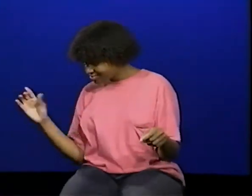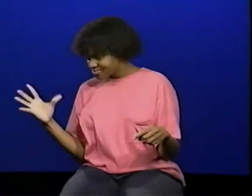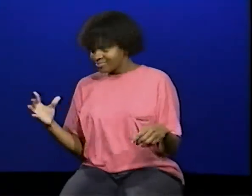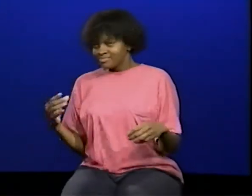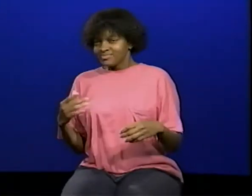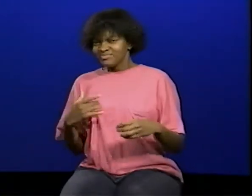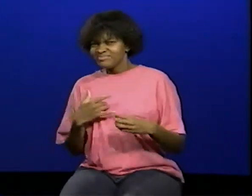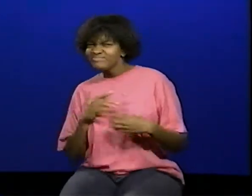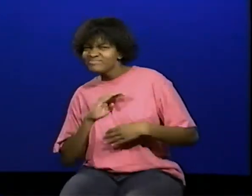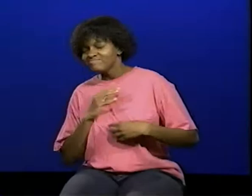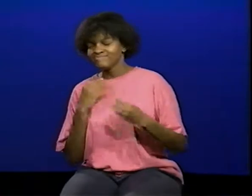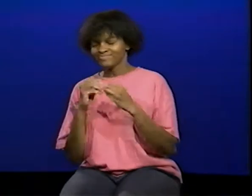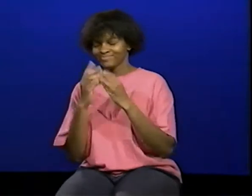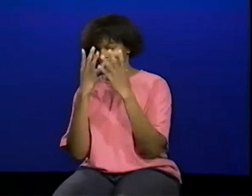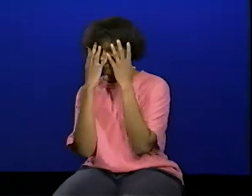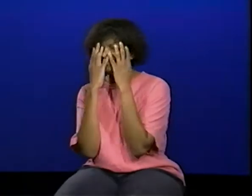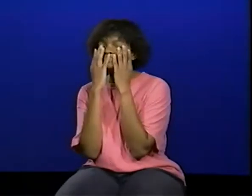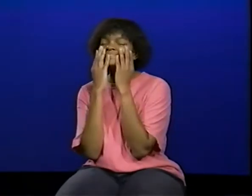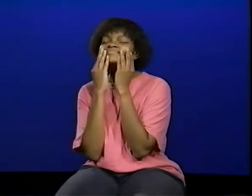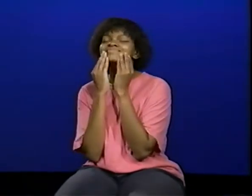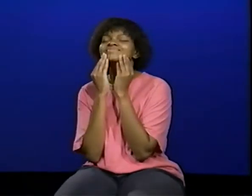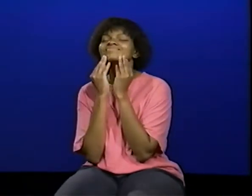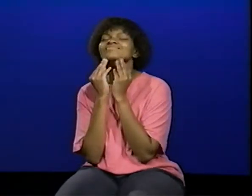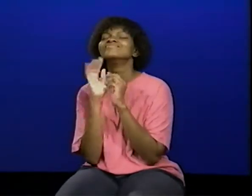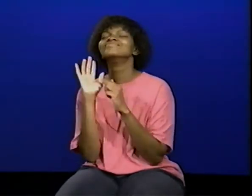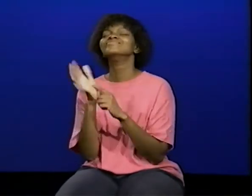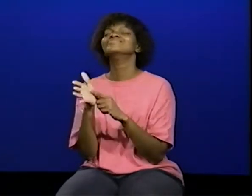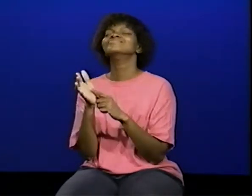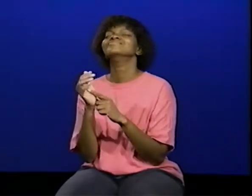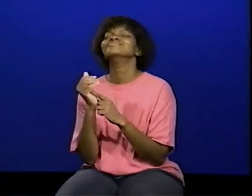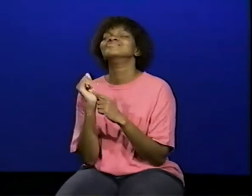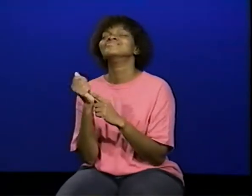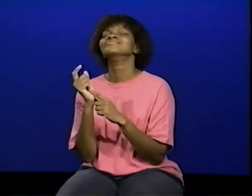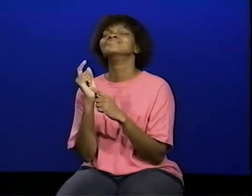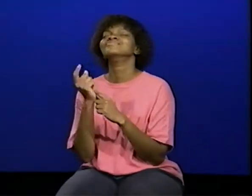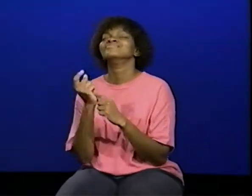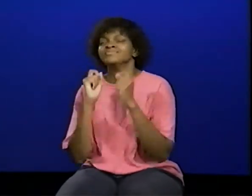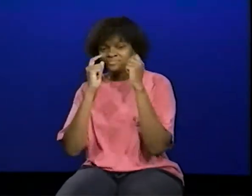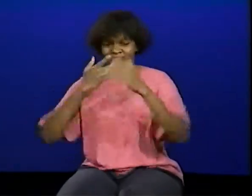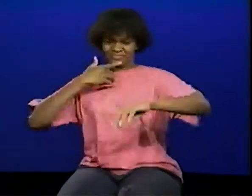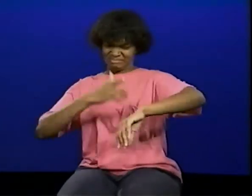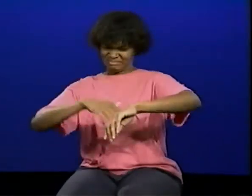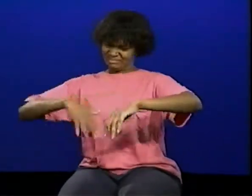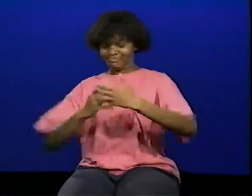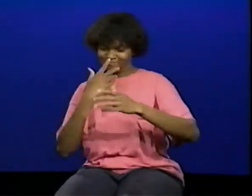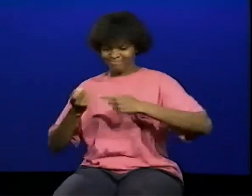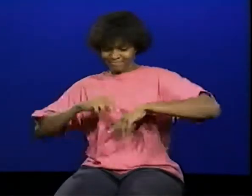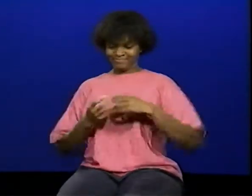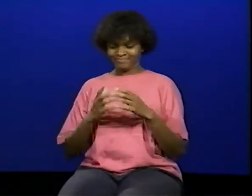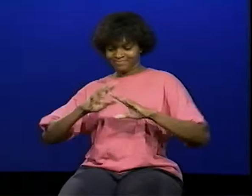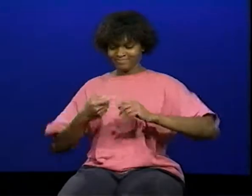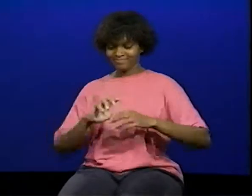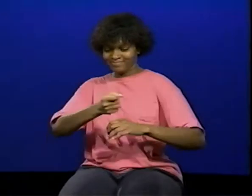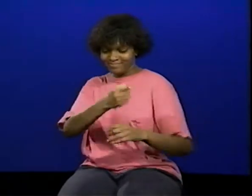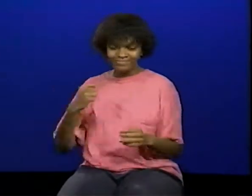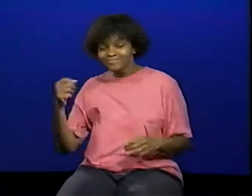and then she left. So I wasn't really rested and decided to go back to sleep for 5 or 10 or maybe even 15 more minutes.